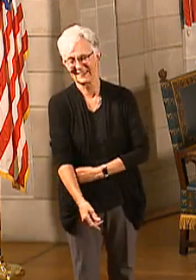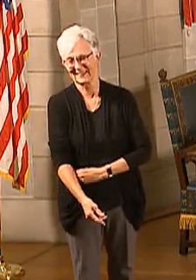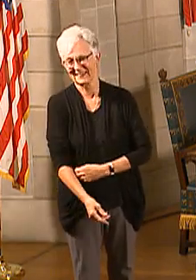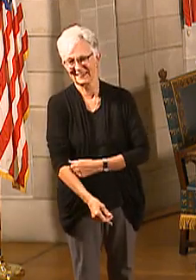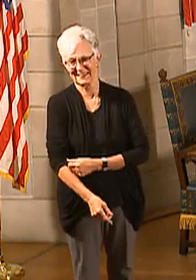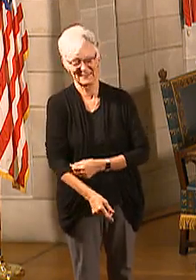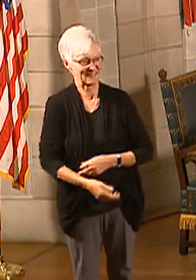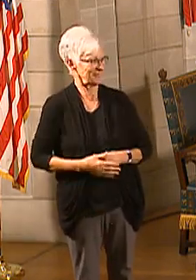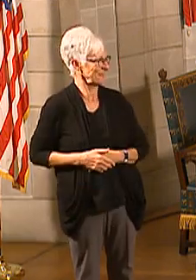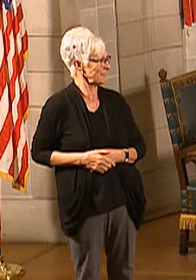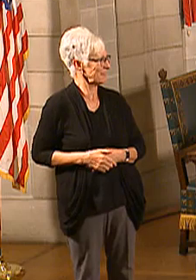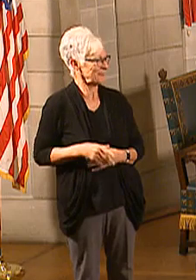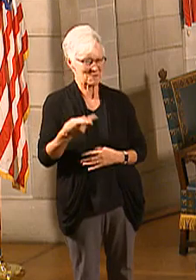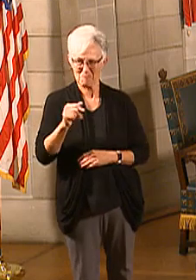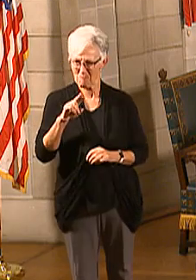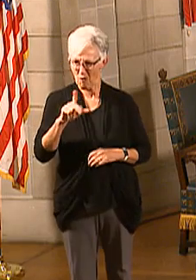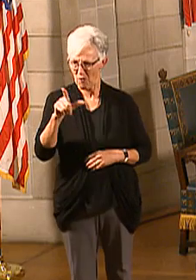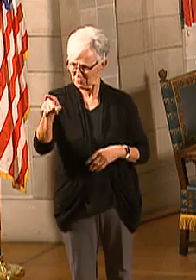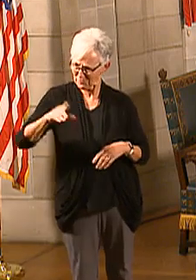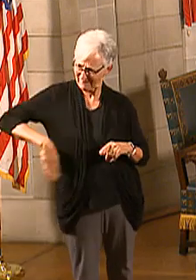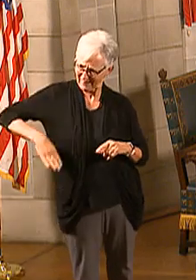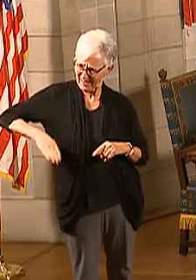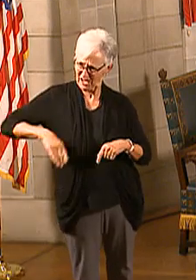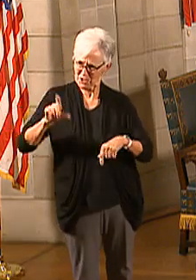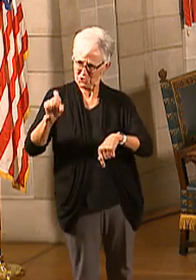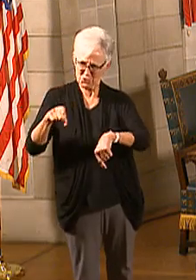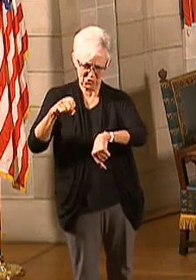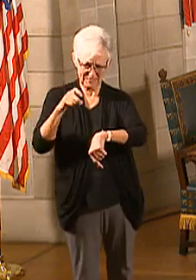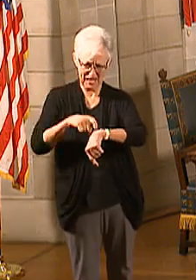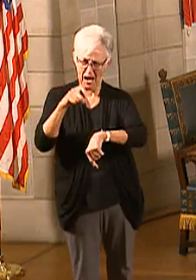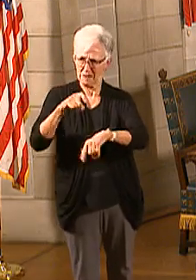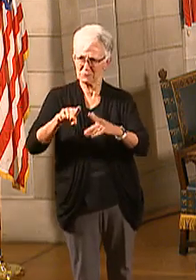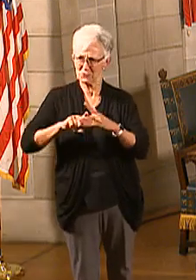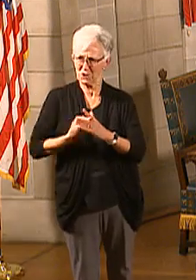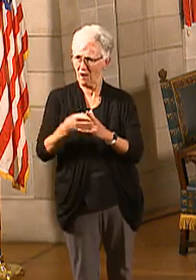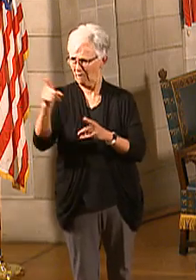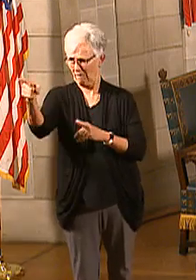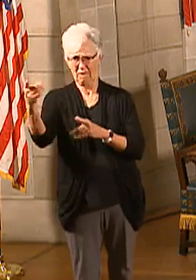Yeah, but Paul, you're late. Come on, we just start on time around here.